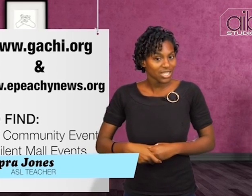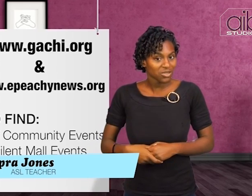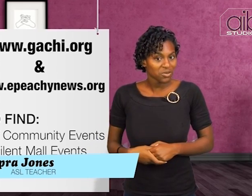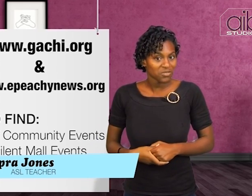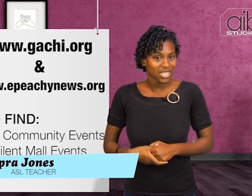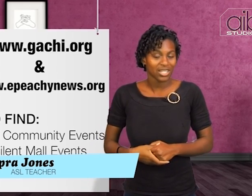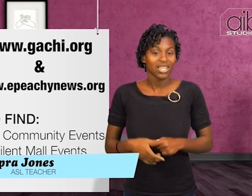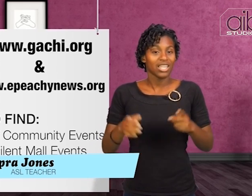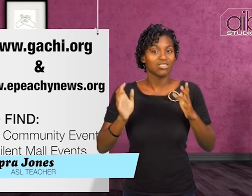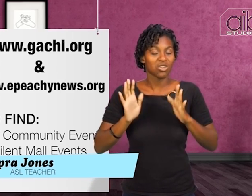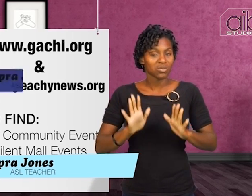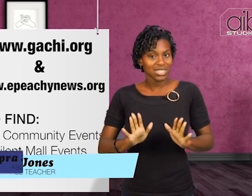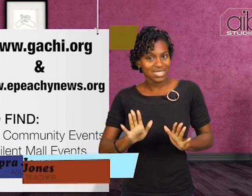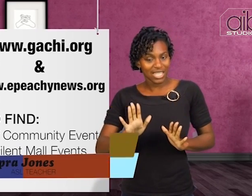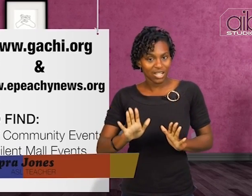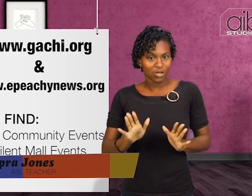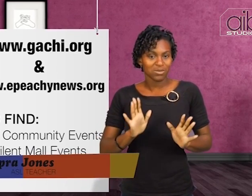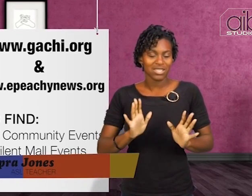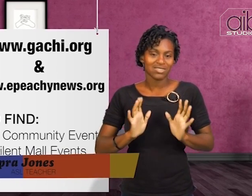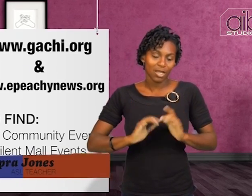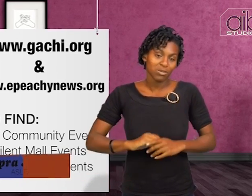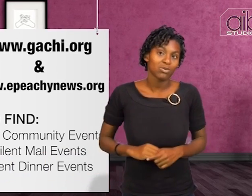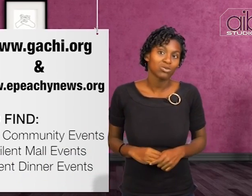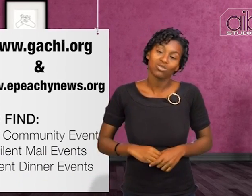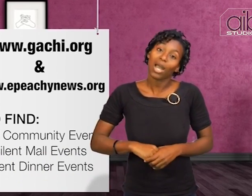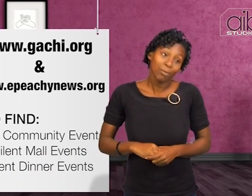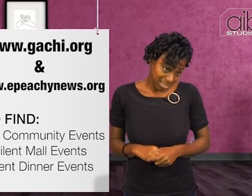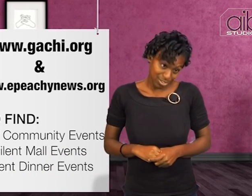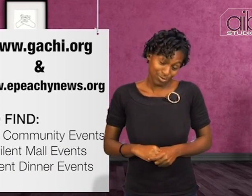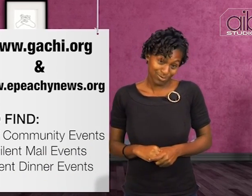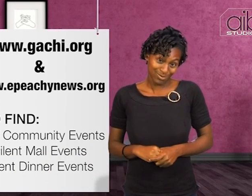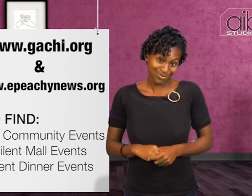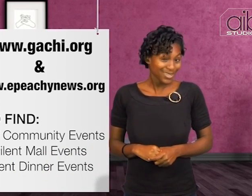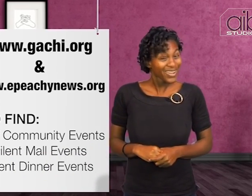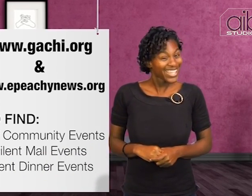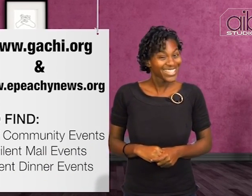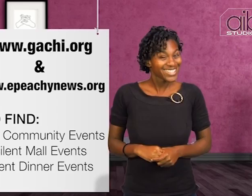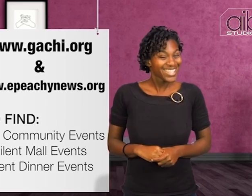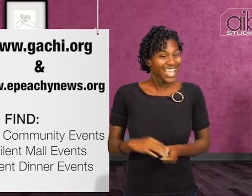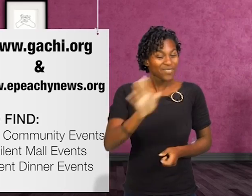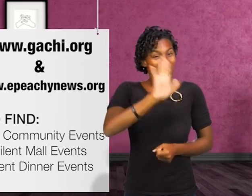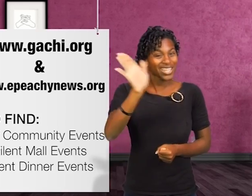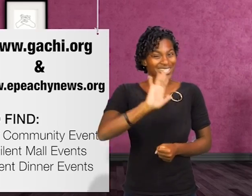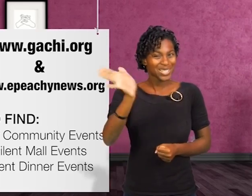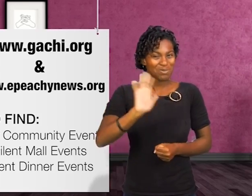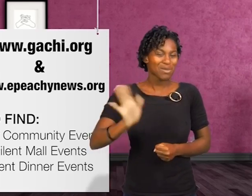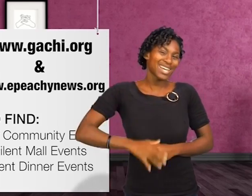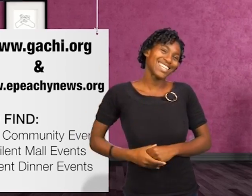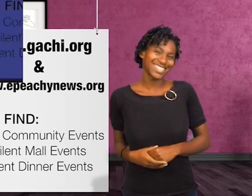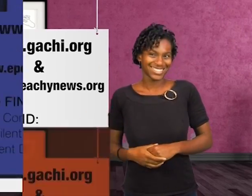your event and don't get scared because deaf people do not bite you. All right, have fun. Bye-bye.